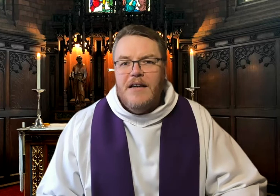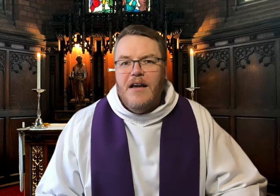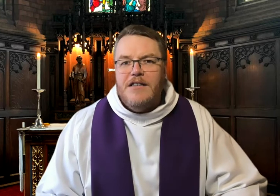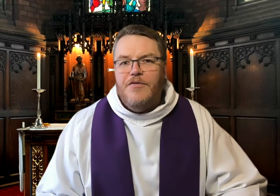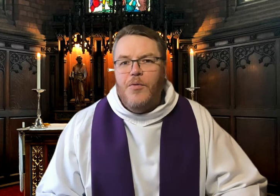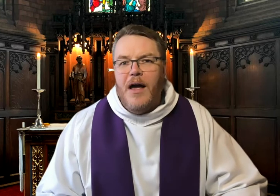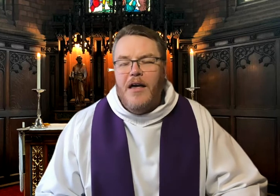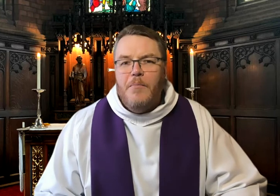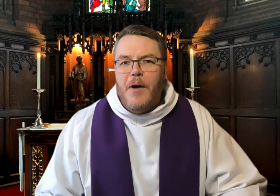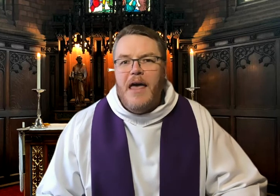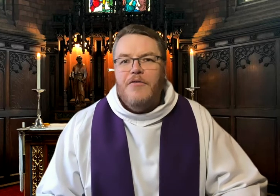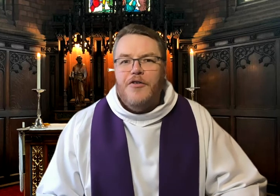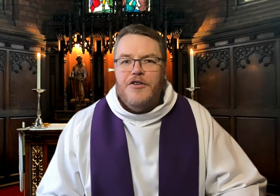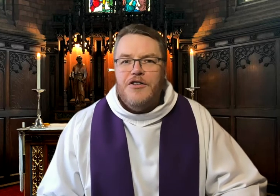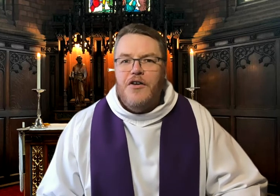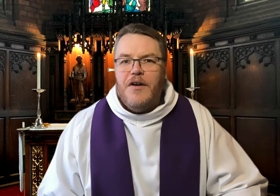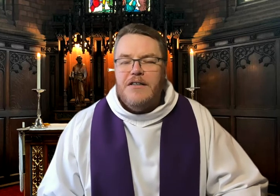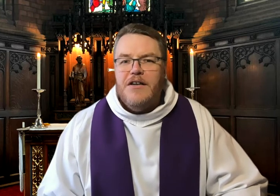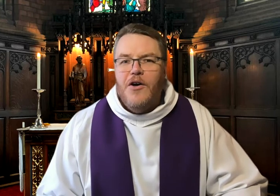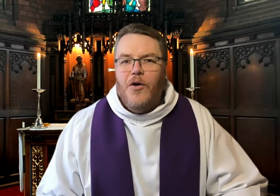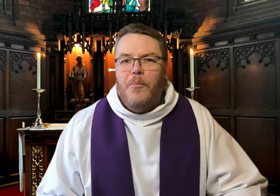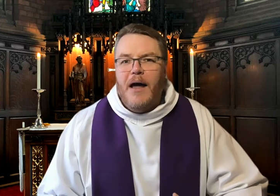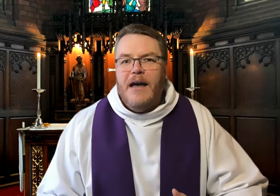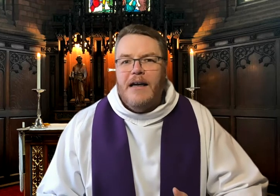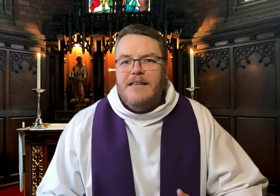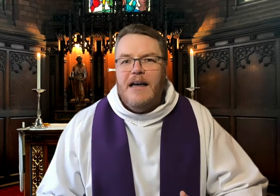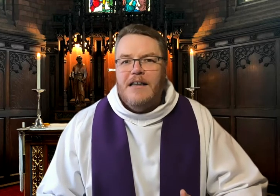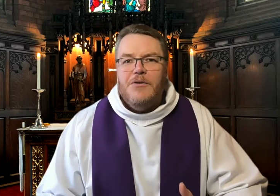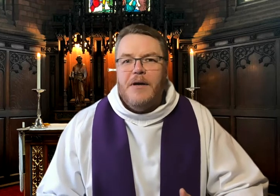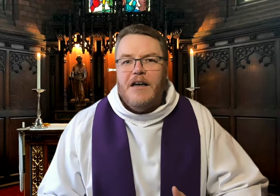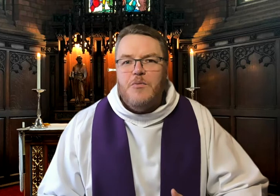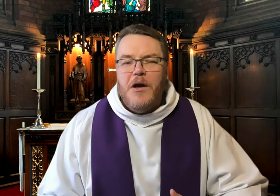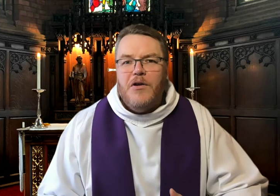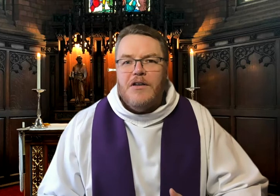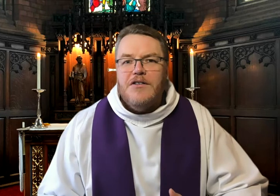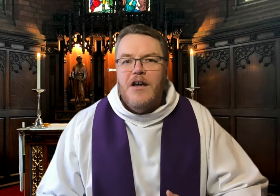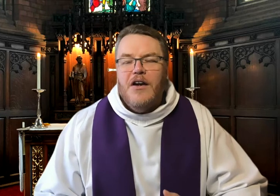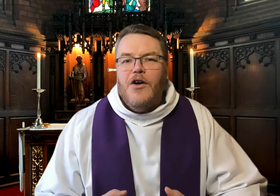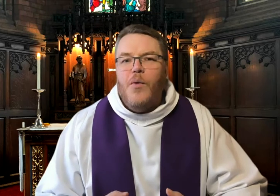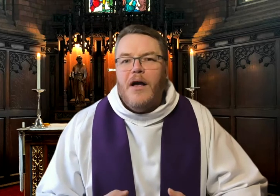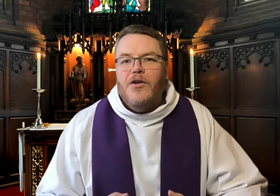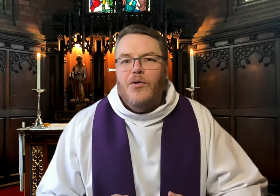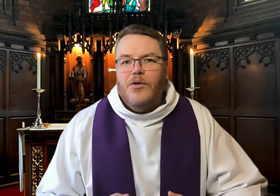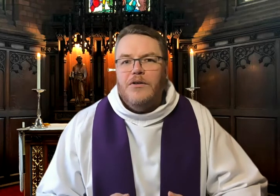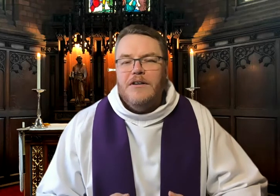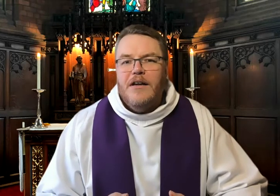as if we're paying for a service or buying a ticket to an experience. No, we're called